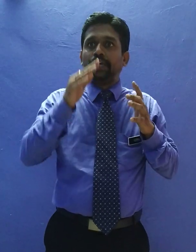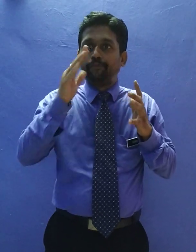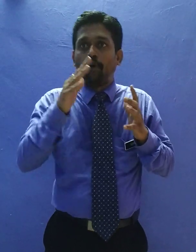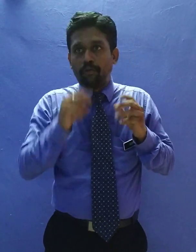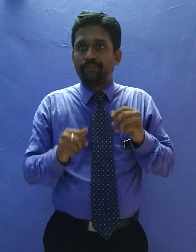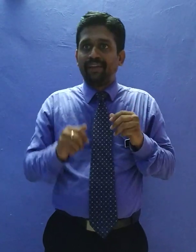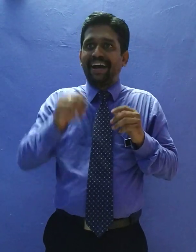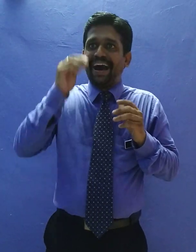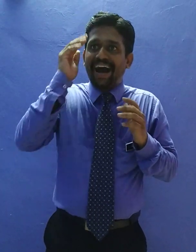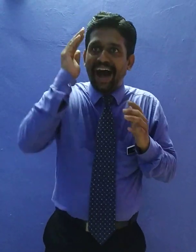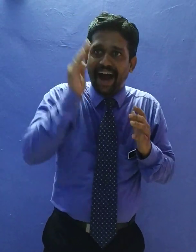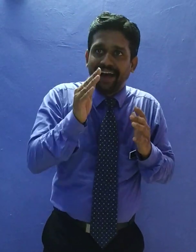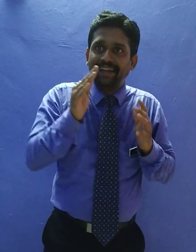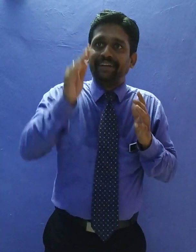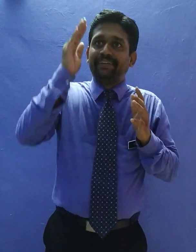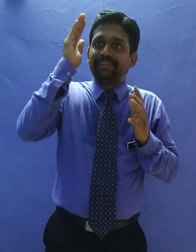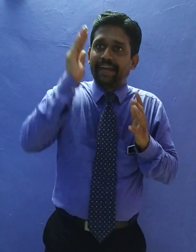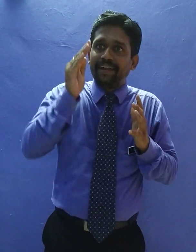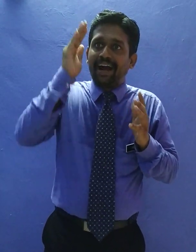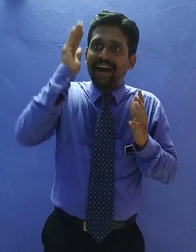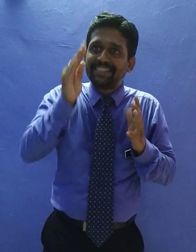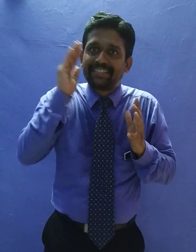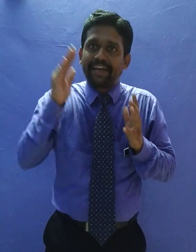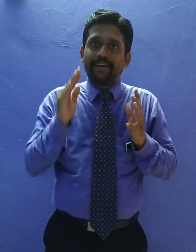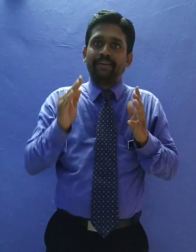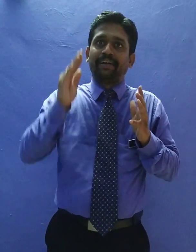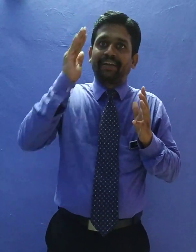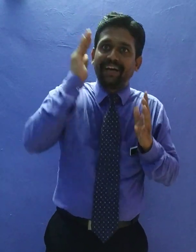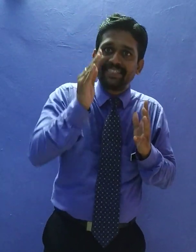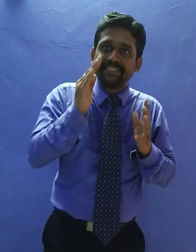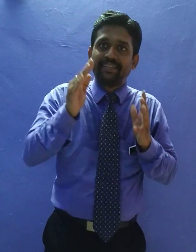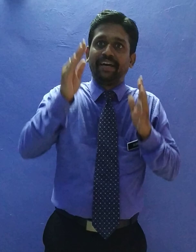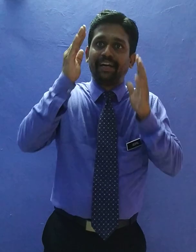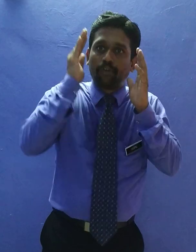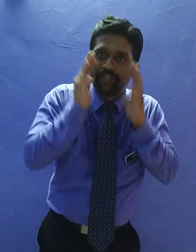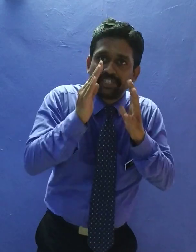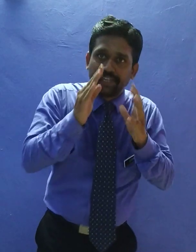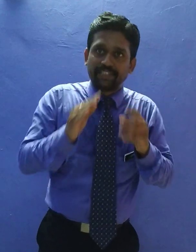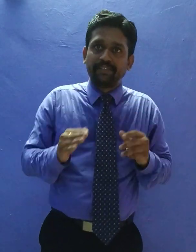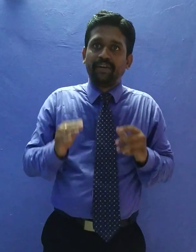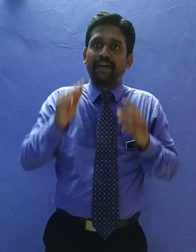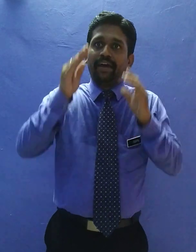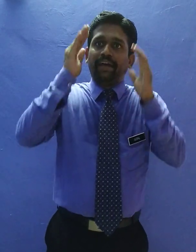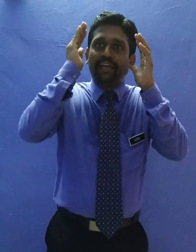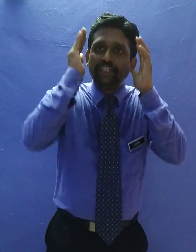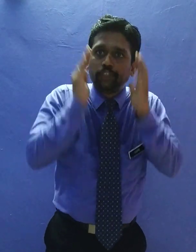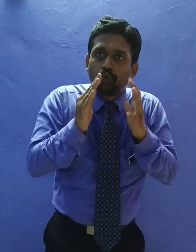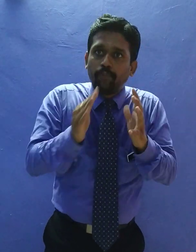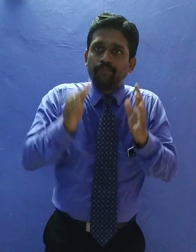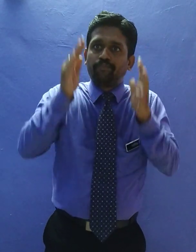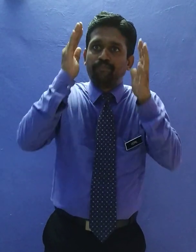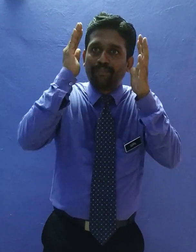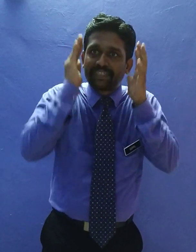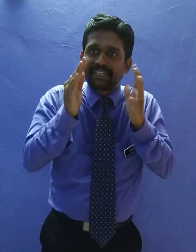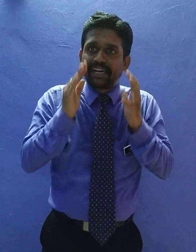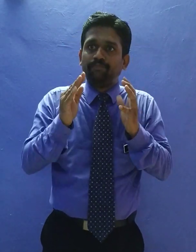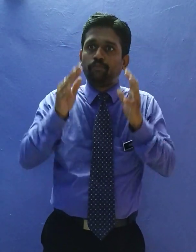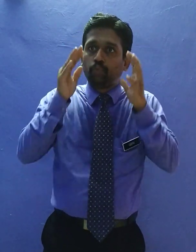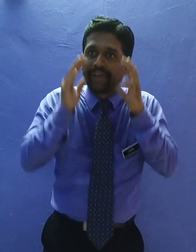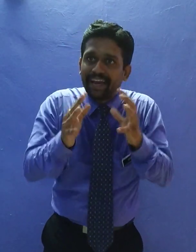4. I then ask their class questions. Each group must come